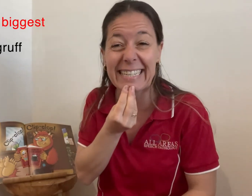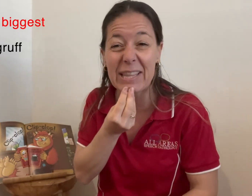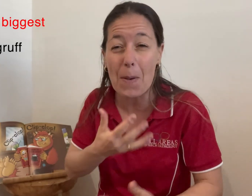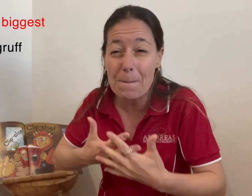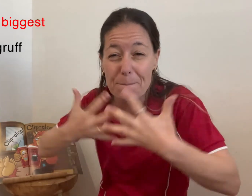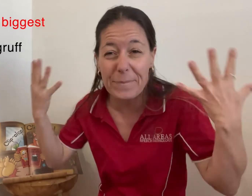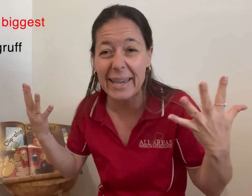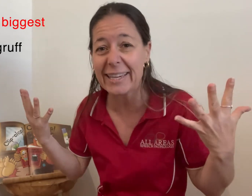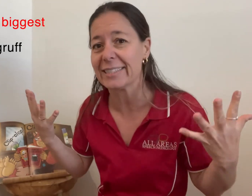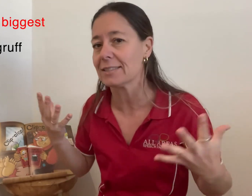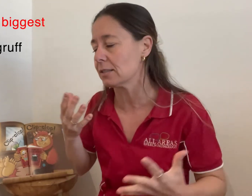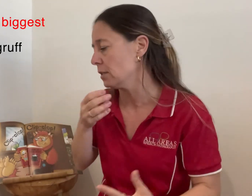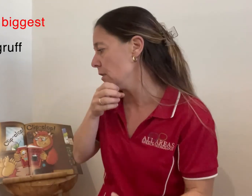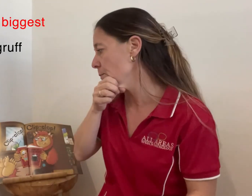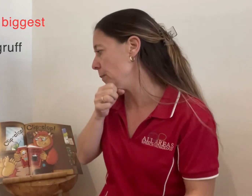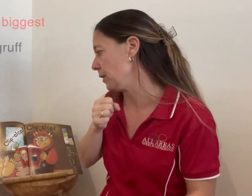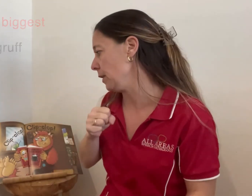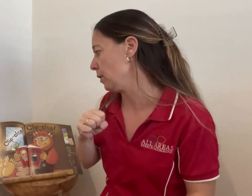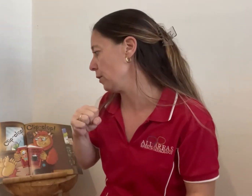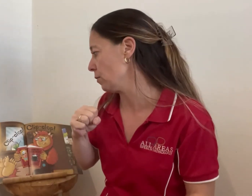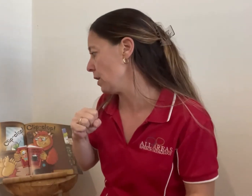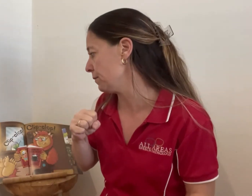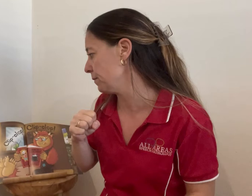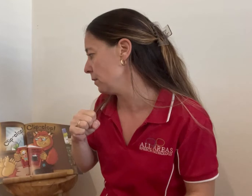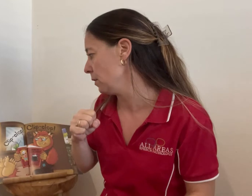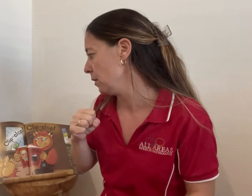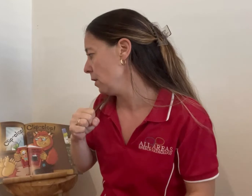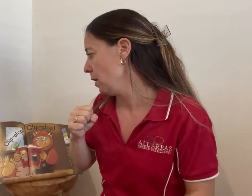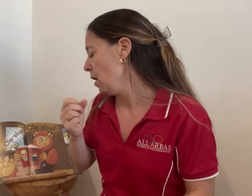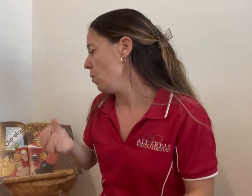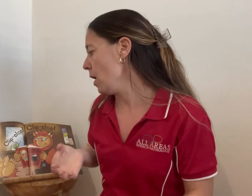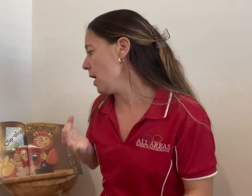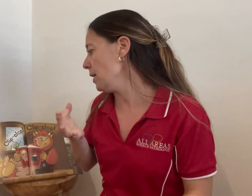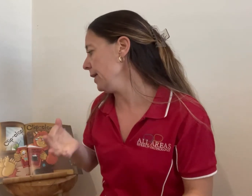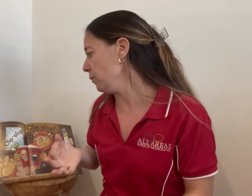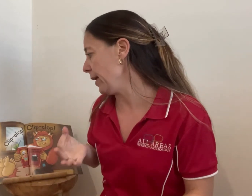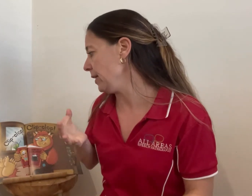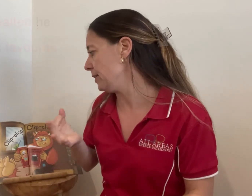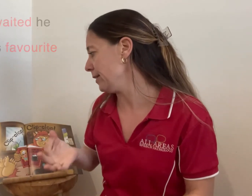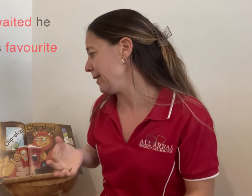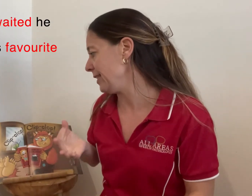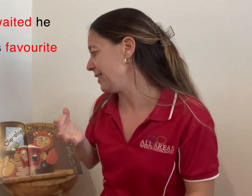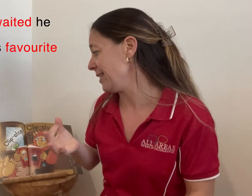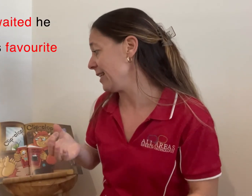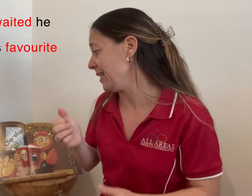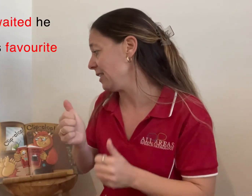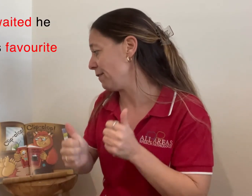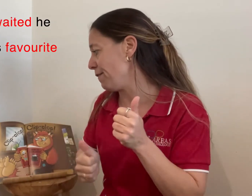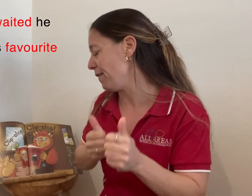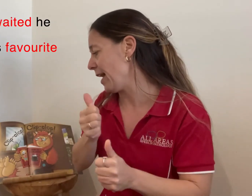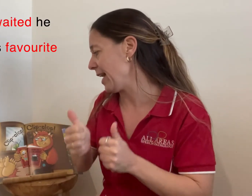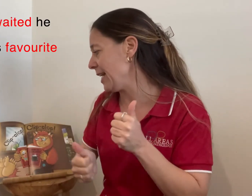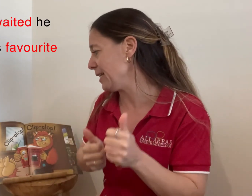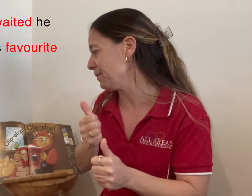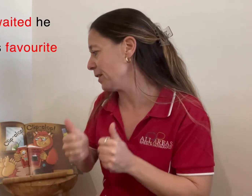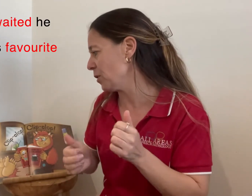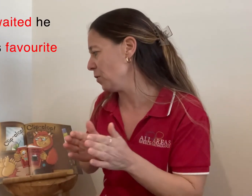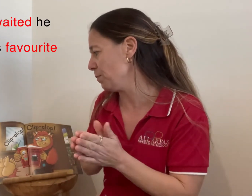the biggest Billy Goat Gruff. While he waited, he studied his favourite